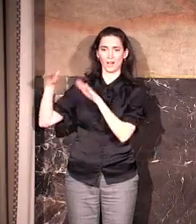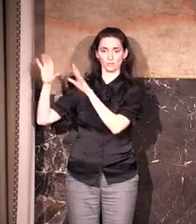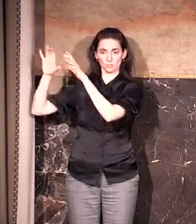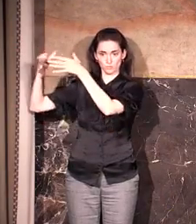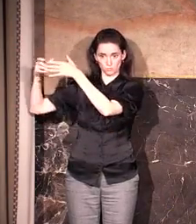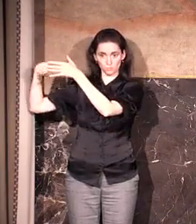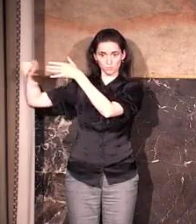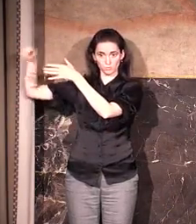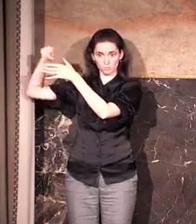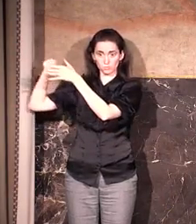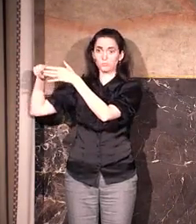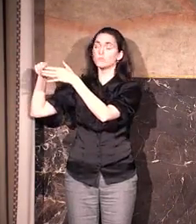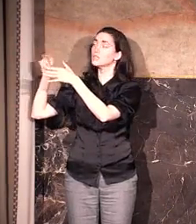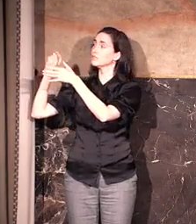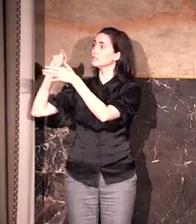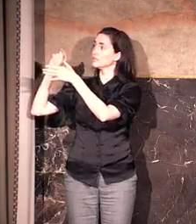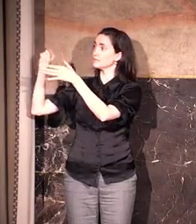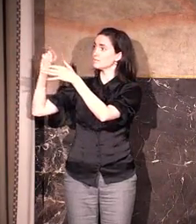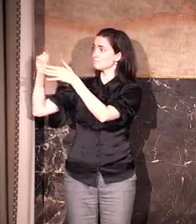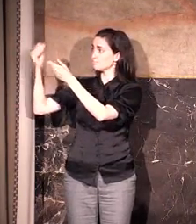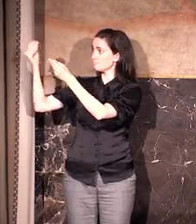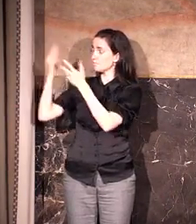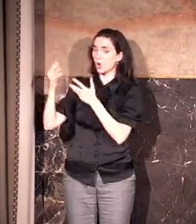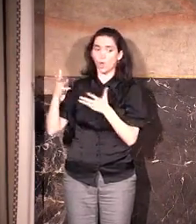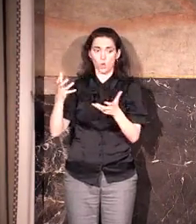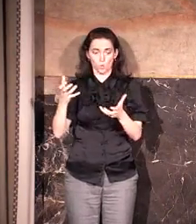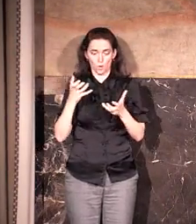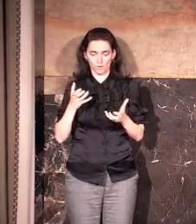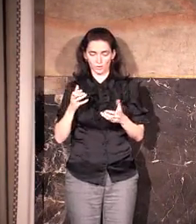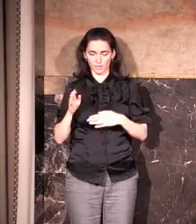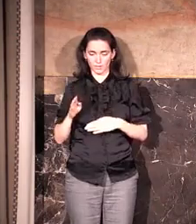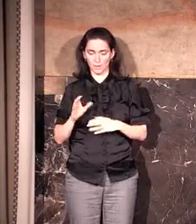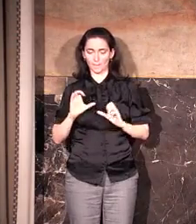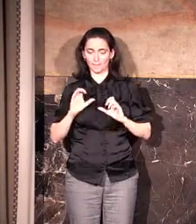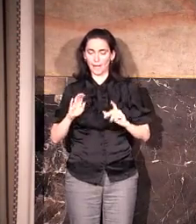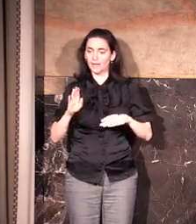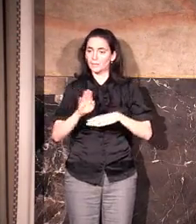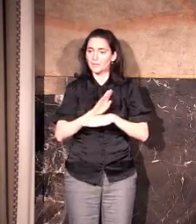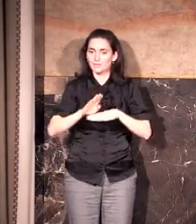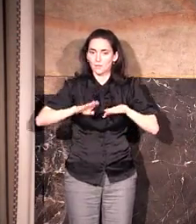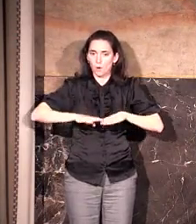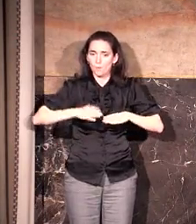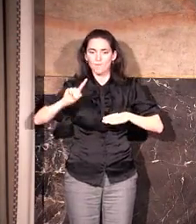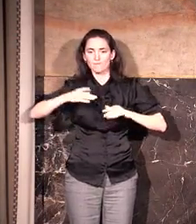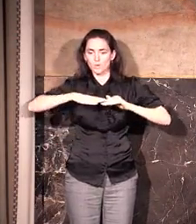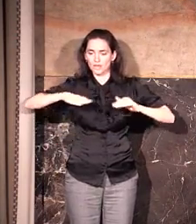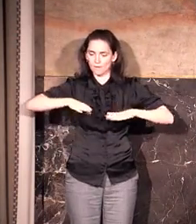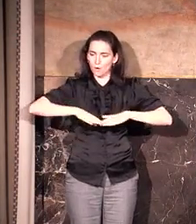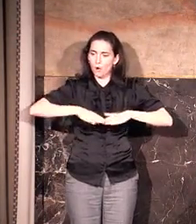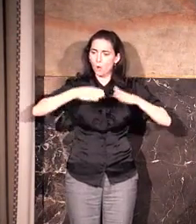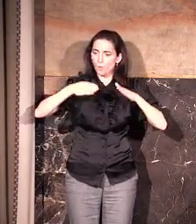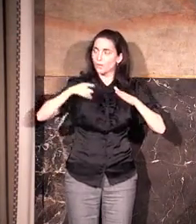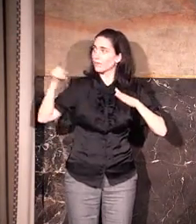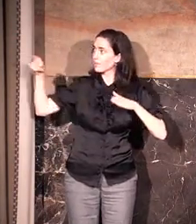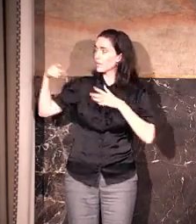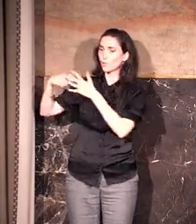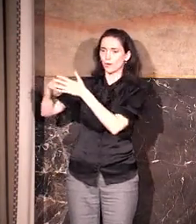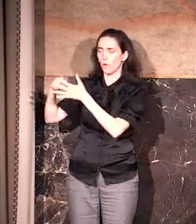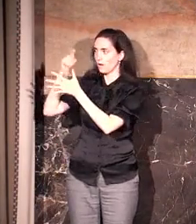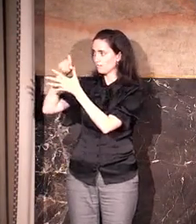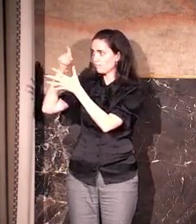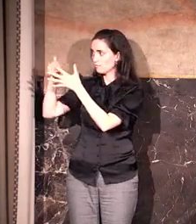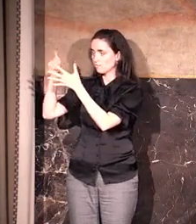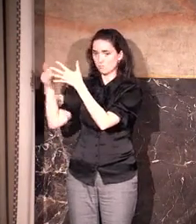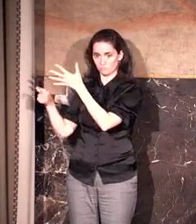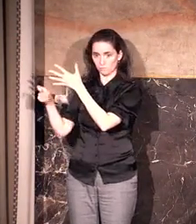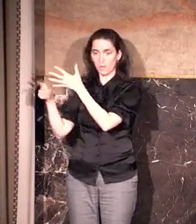that need to be met before you can transition into phase one. And you know